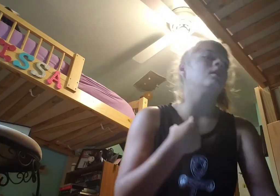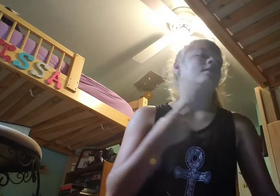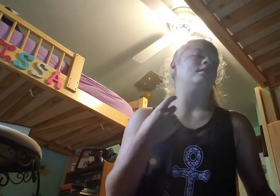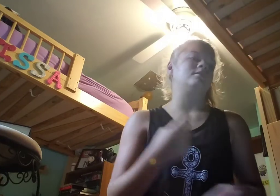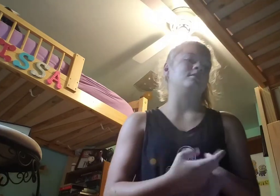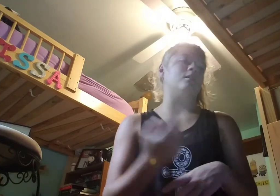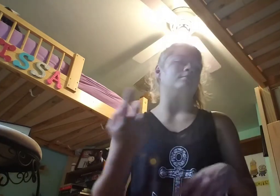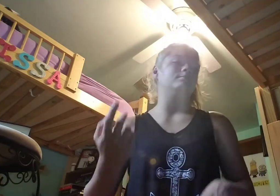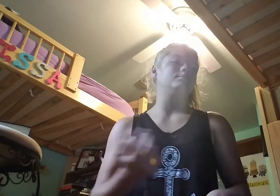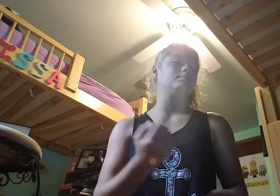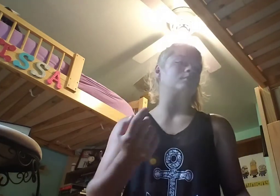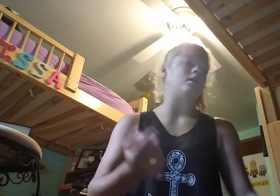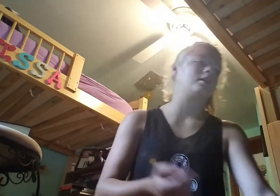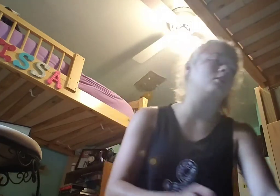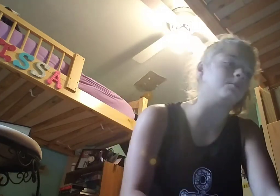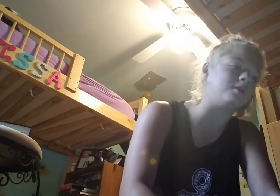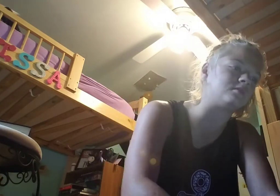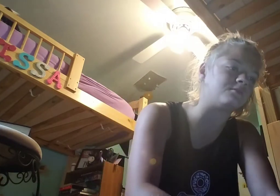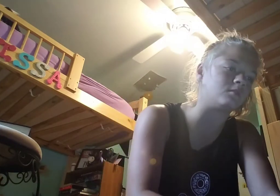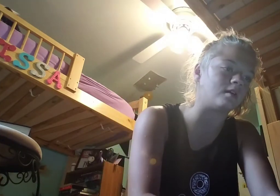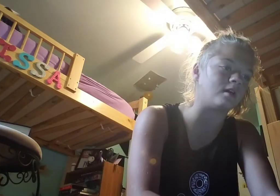Then it's then it kind of repeats